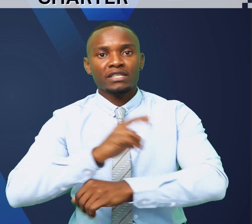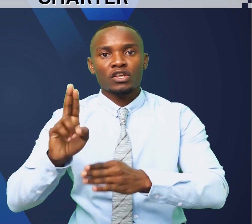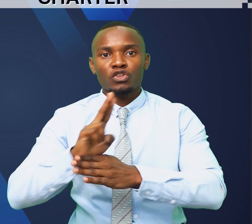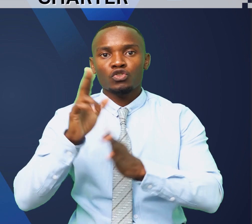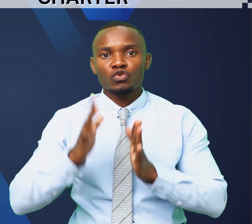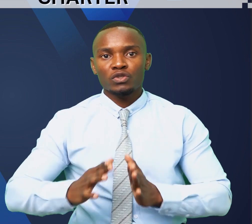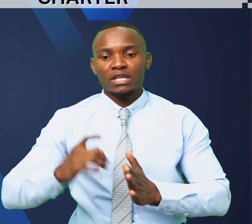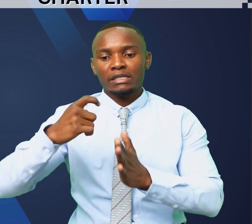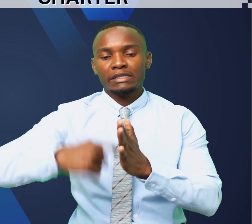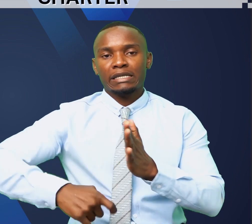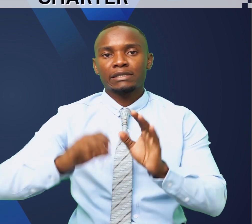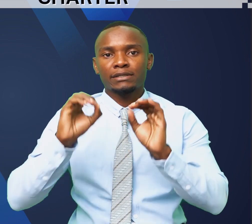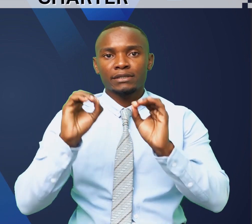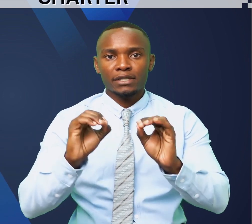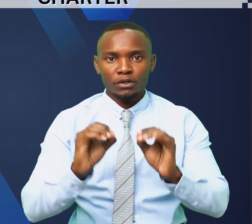User charges nil.